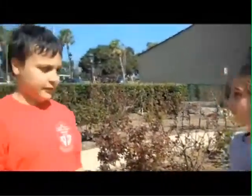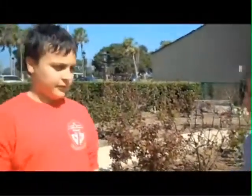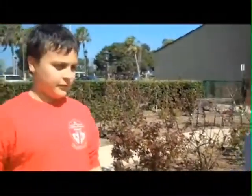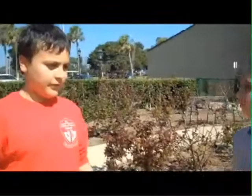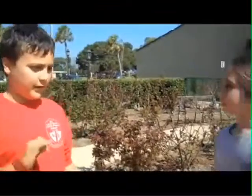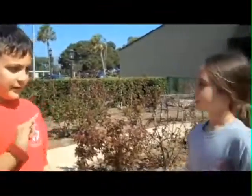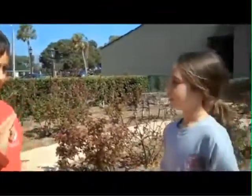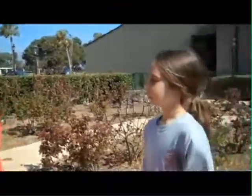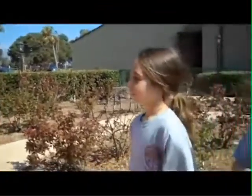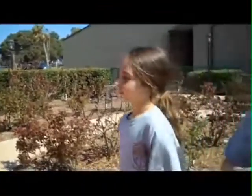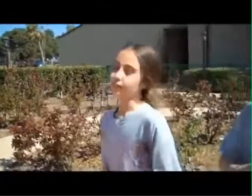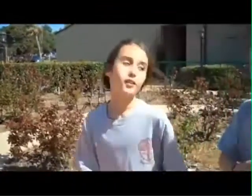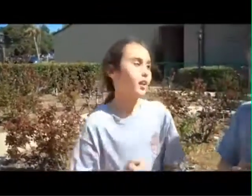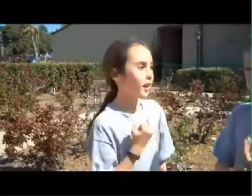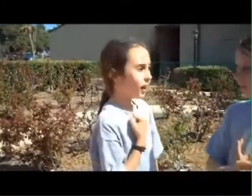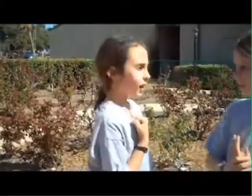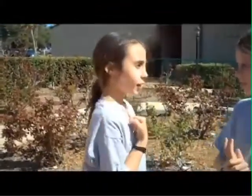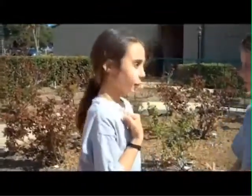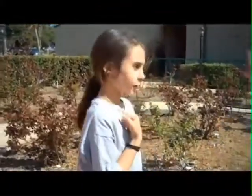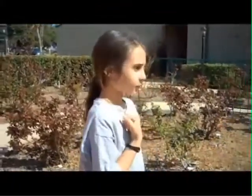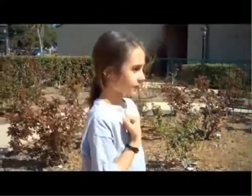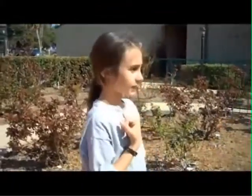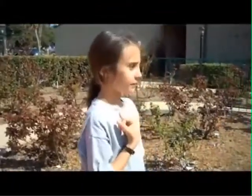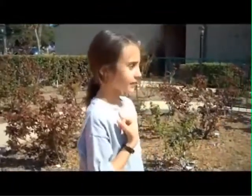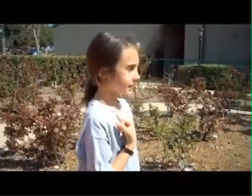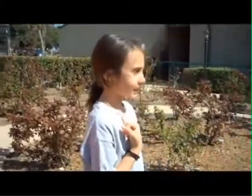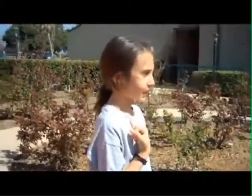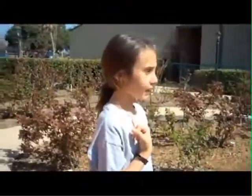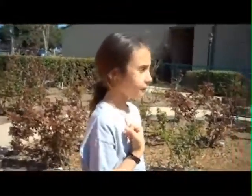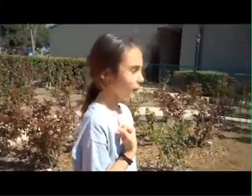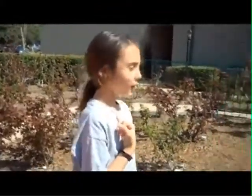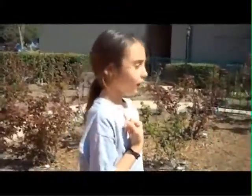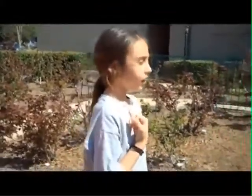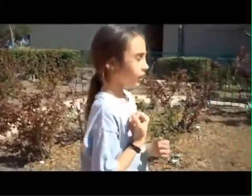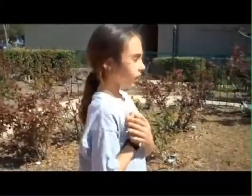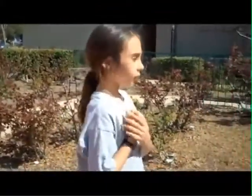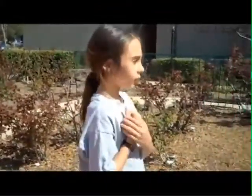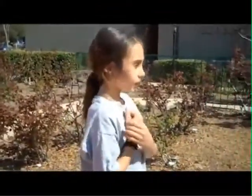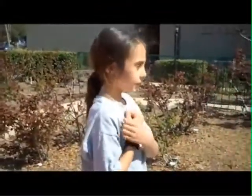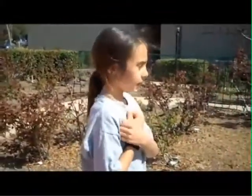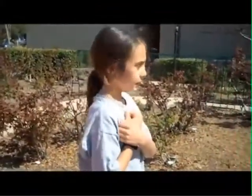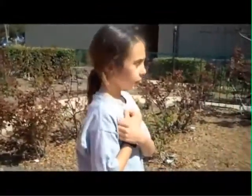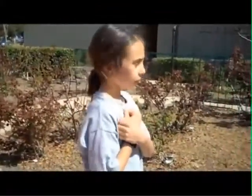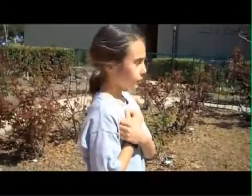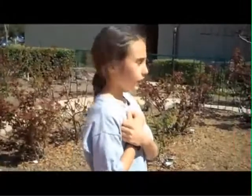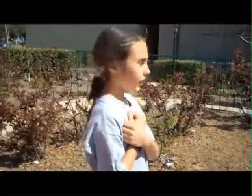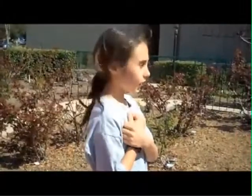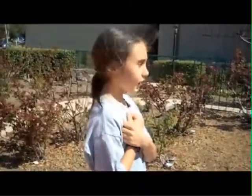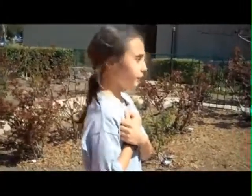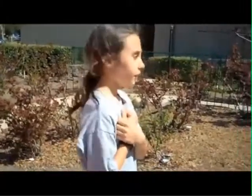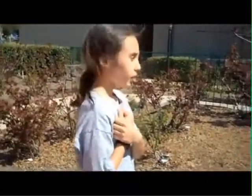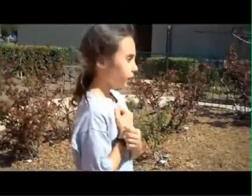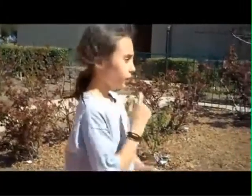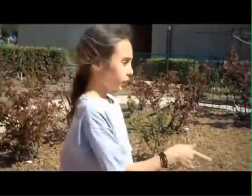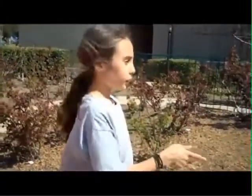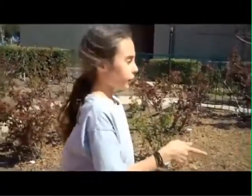you, and that's not the end. I point to myself at the star. Love, cross my hands over my heart.